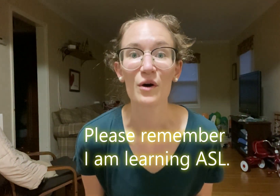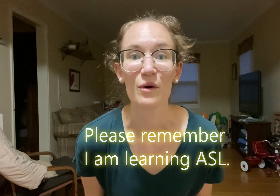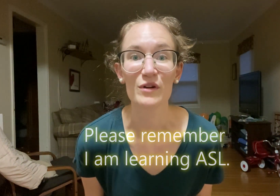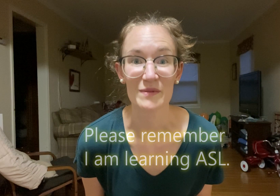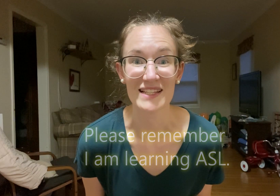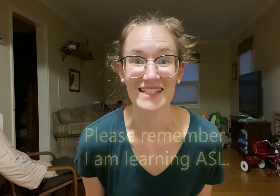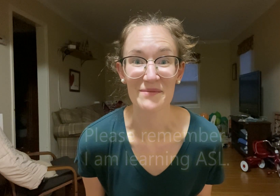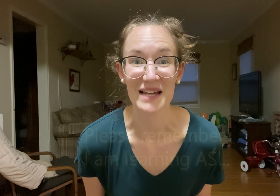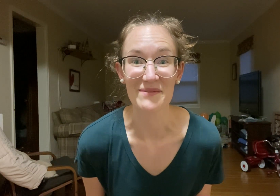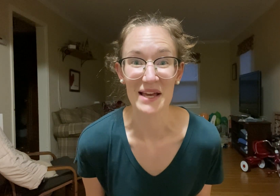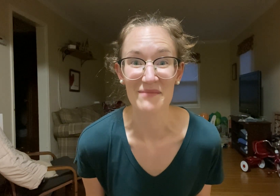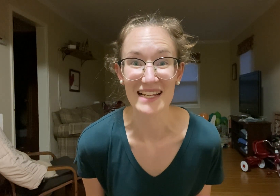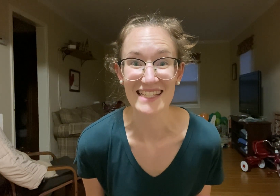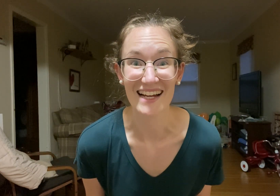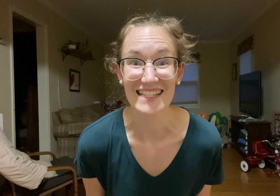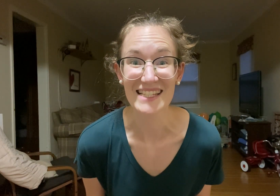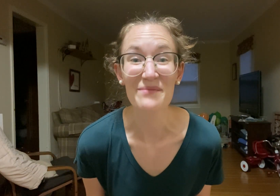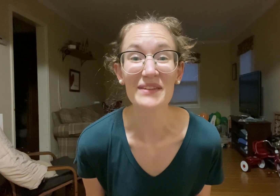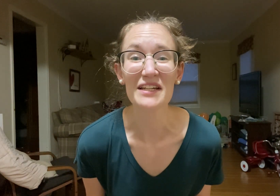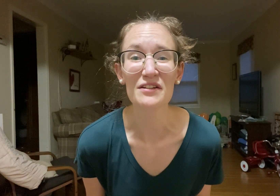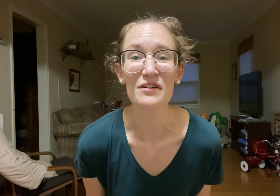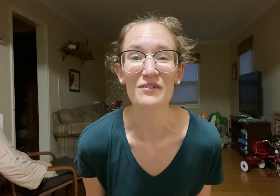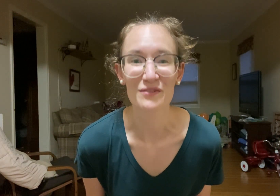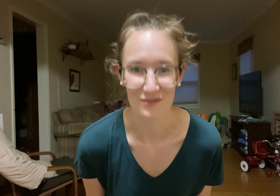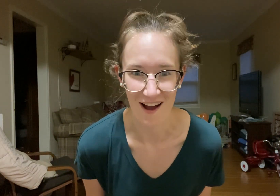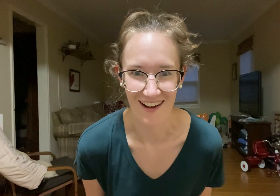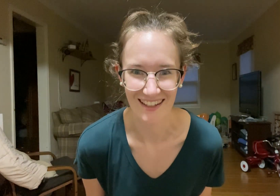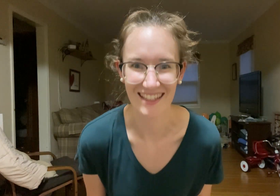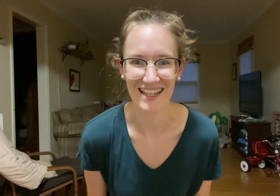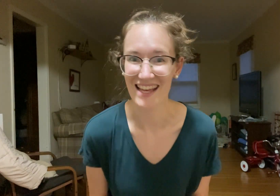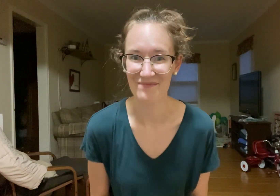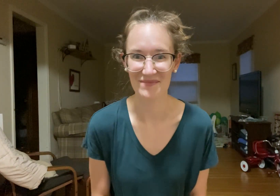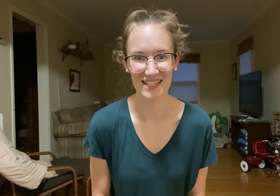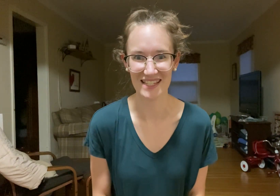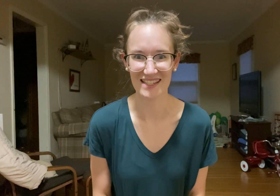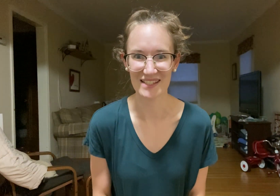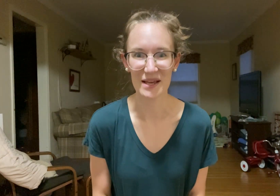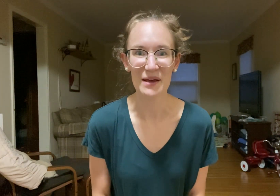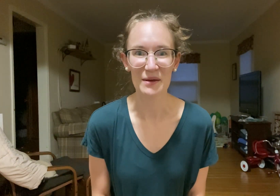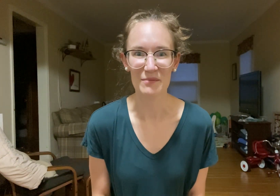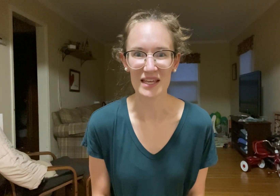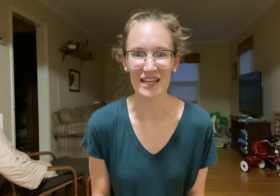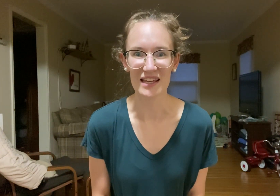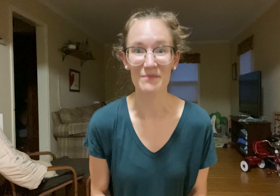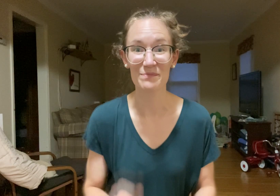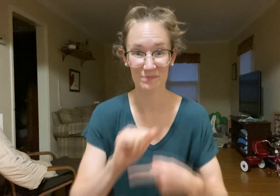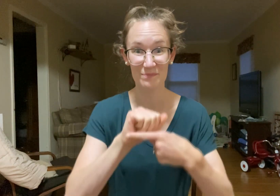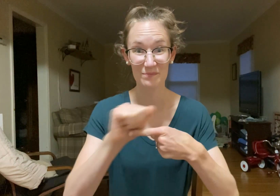Which means sometimes I might sign something wrong. This is me